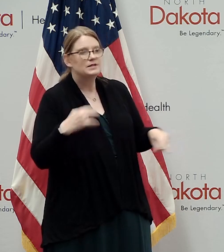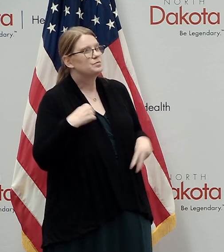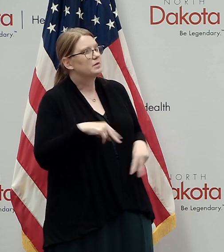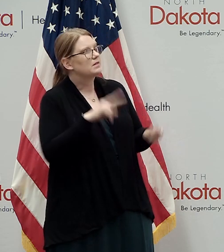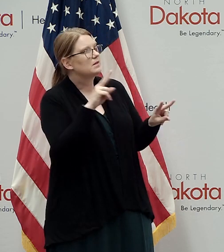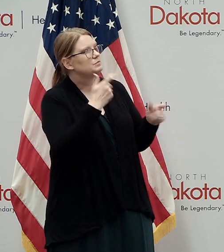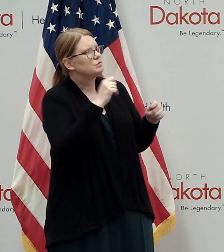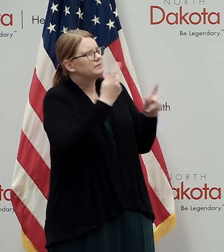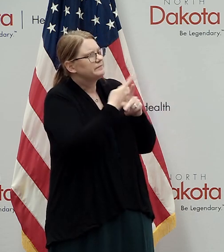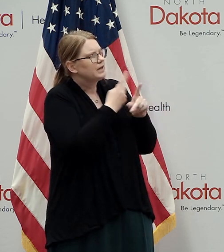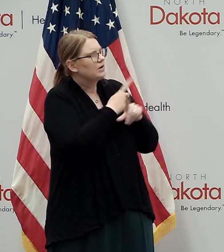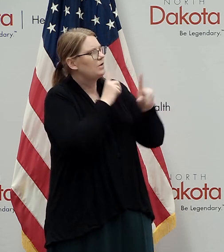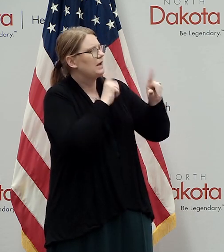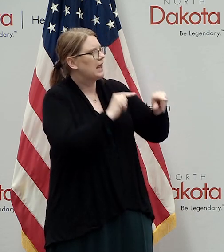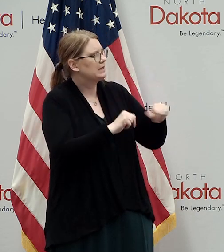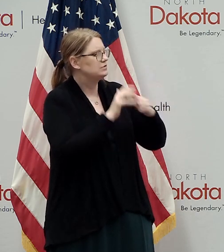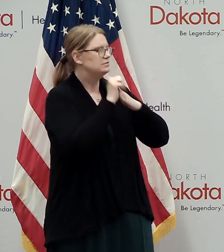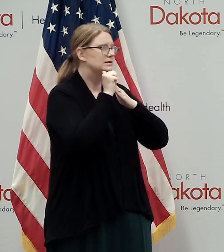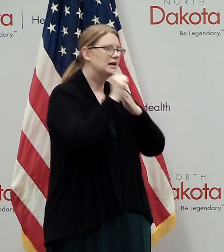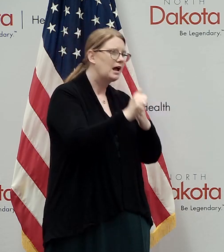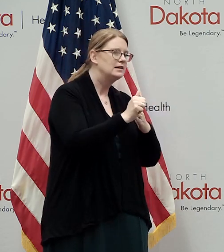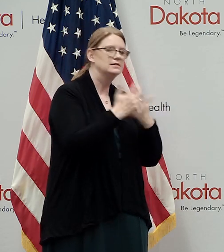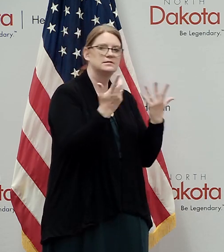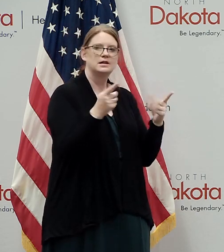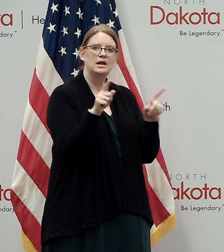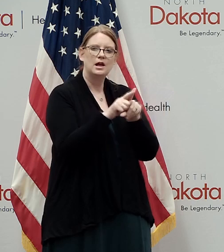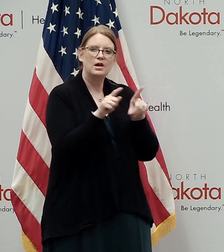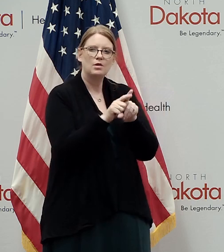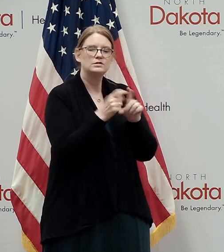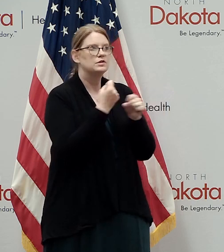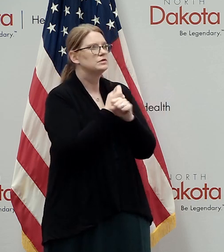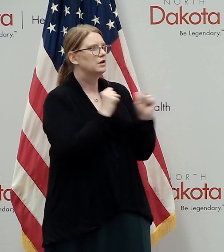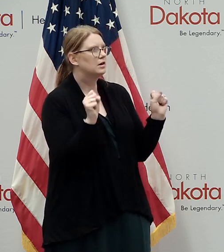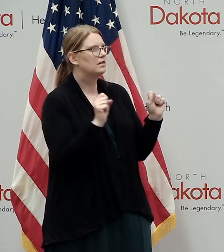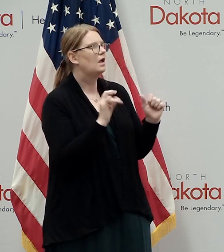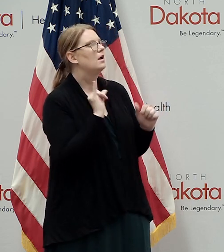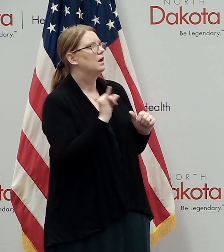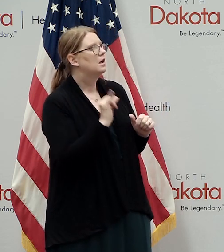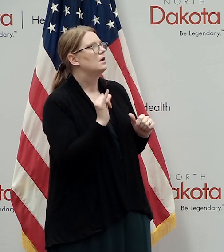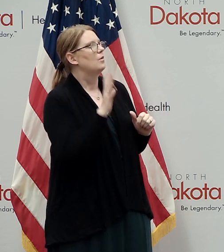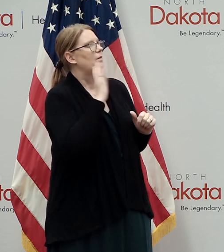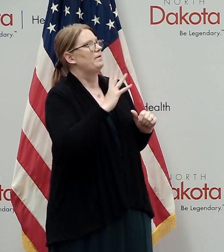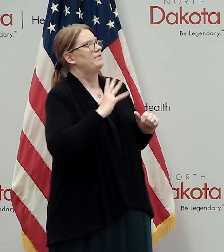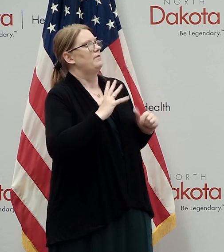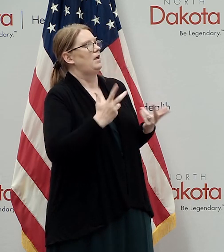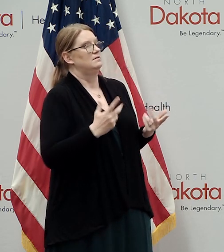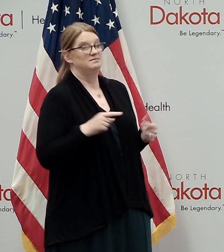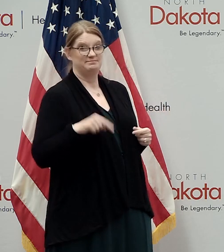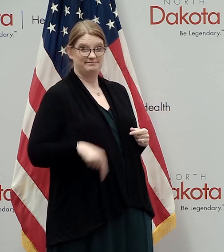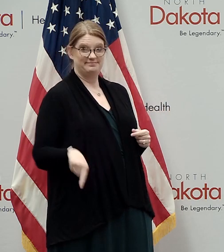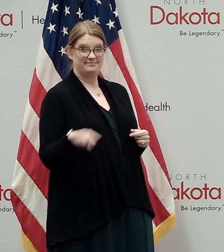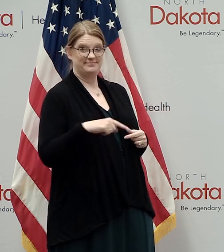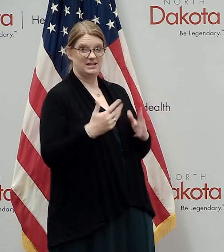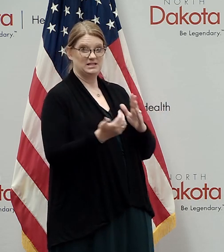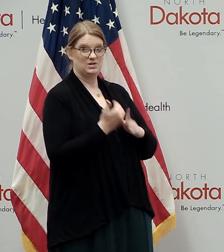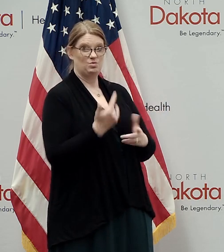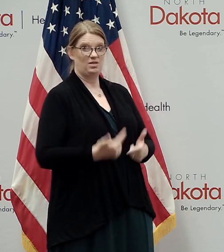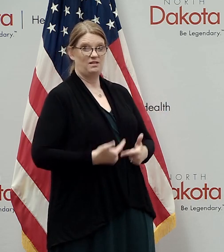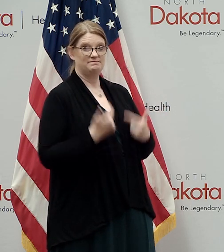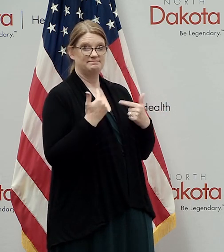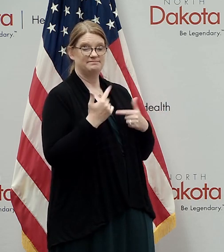for answers, guidance, and security in their new life as it exists.